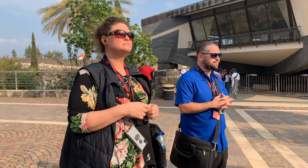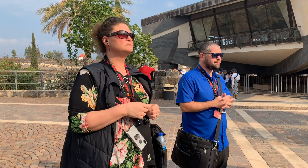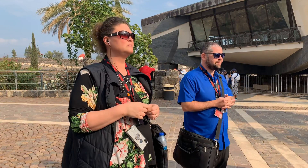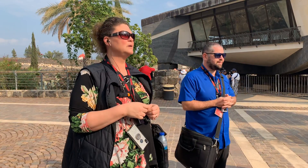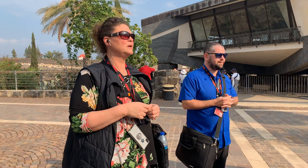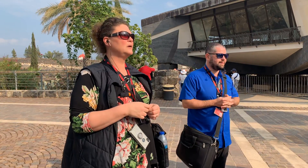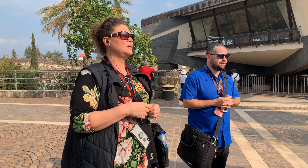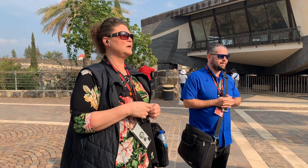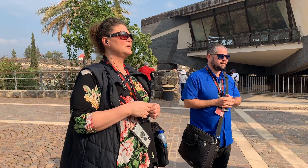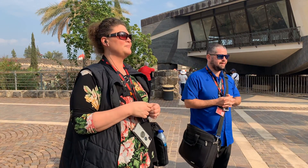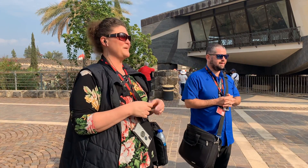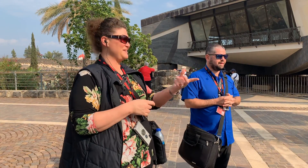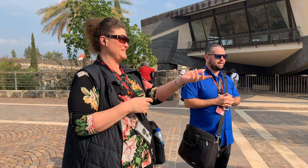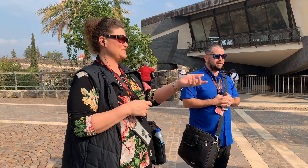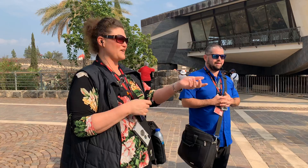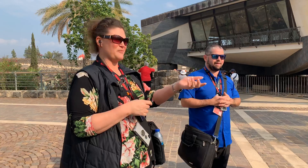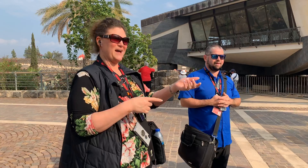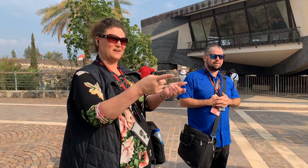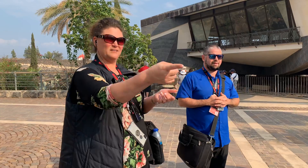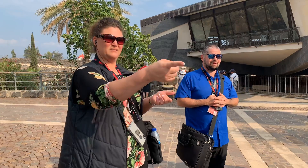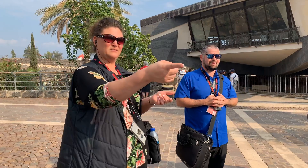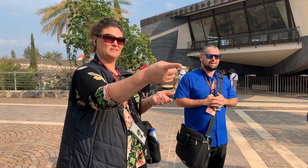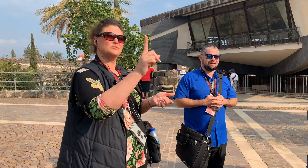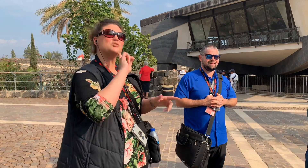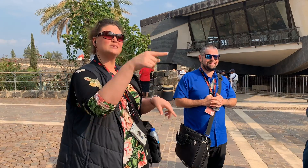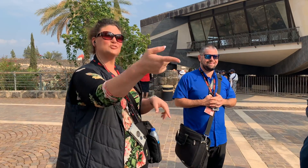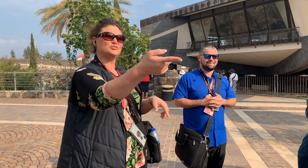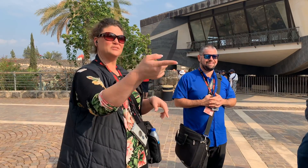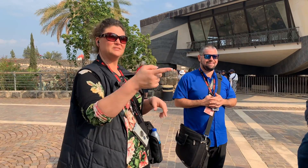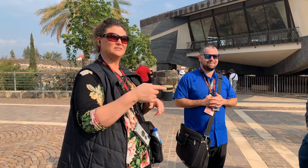Okay. Maybe it dates farther back?